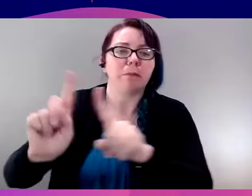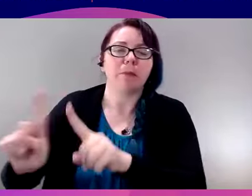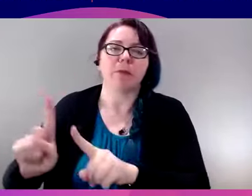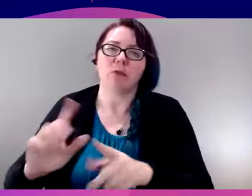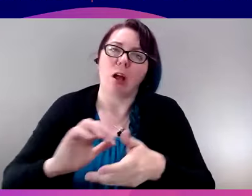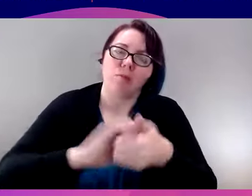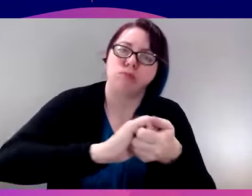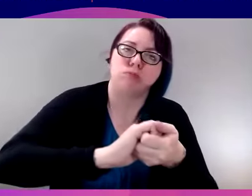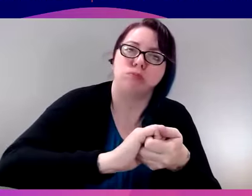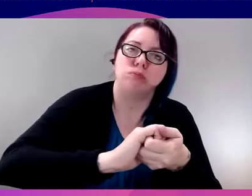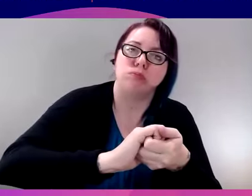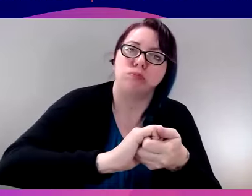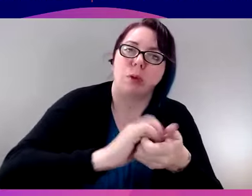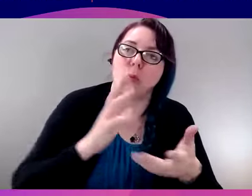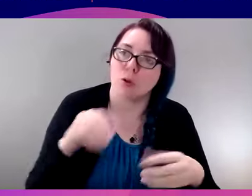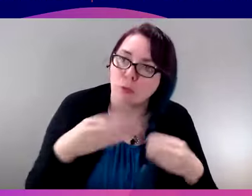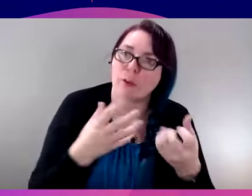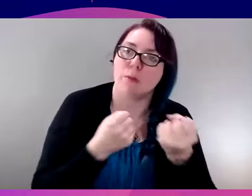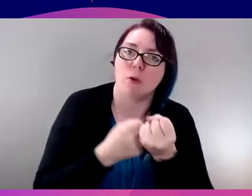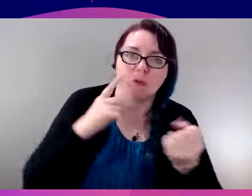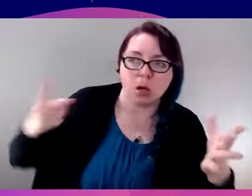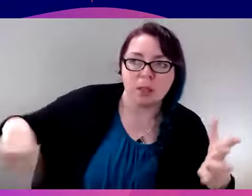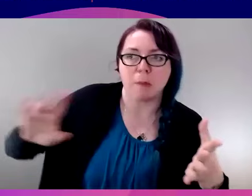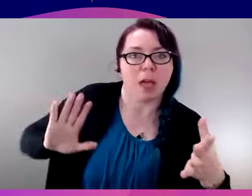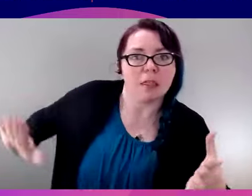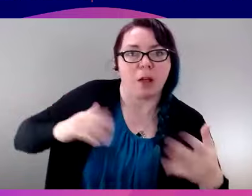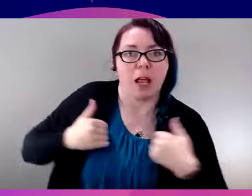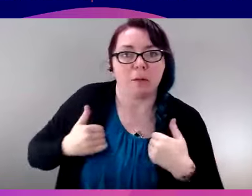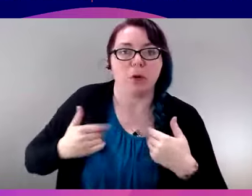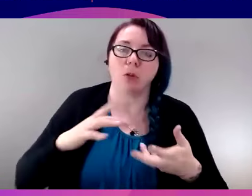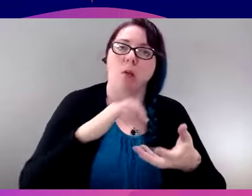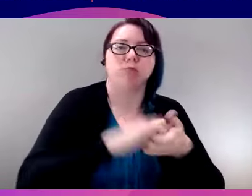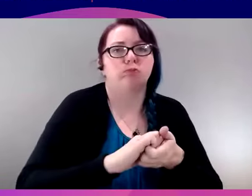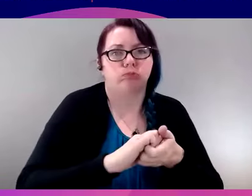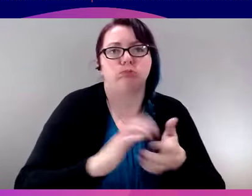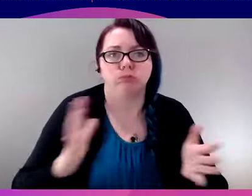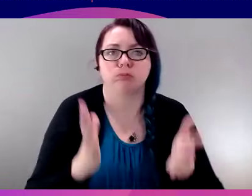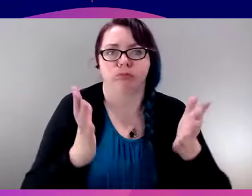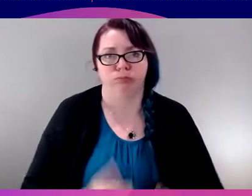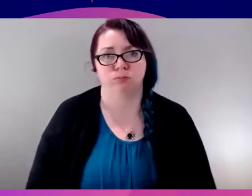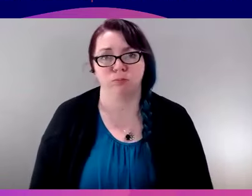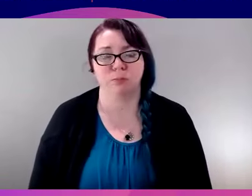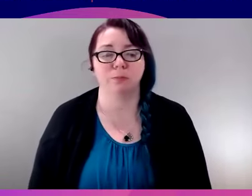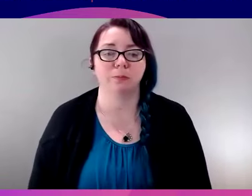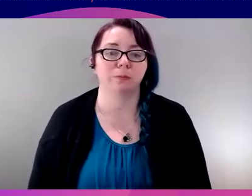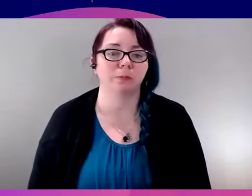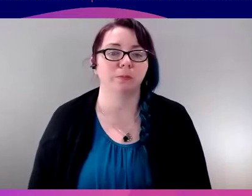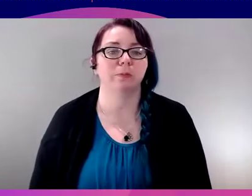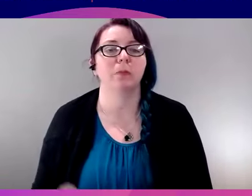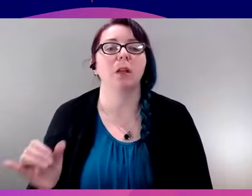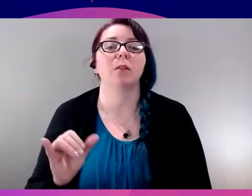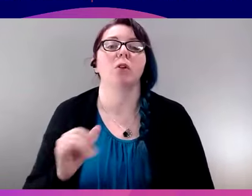As well, we have the modules, service animals and disability rights, legal concerns and ownership, awareness, engagement,